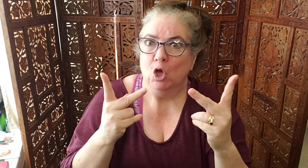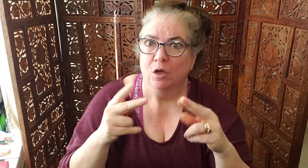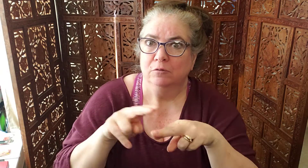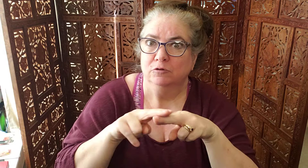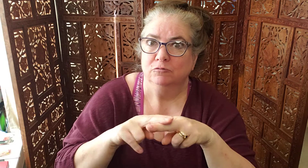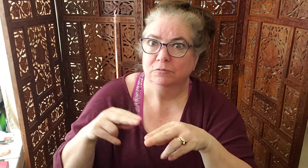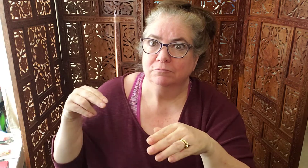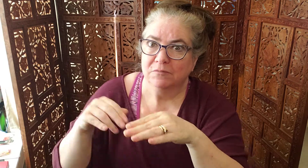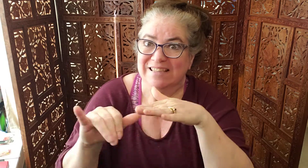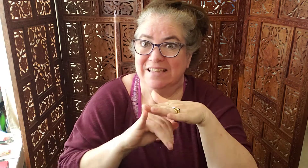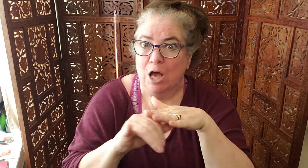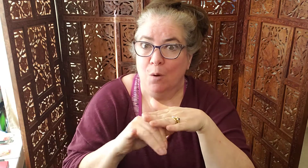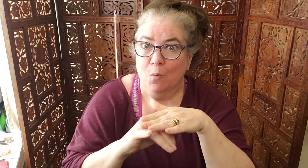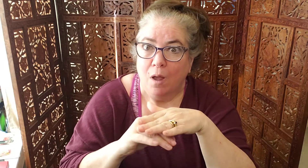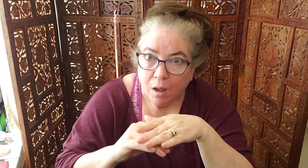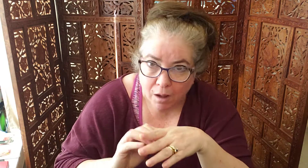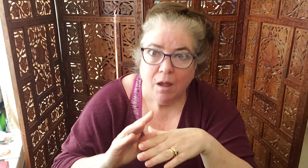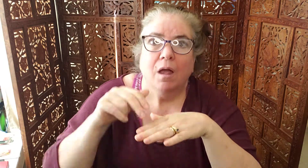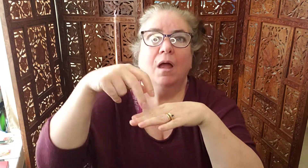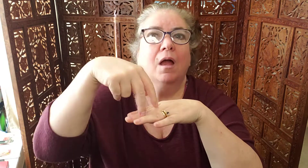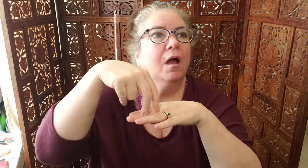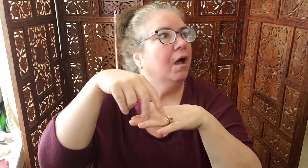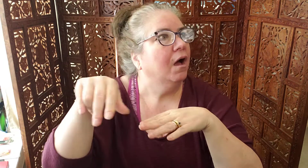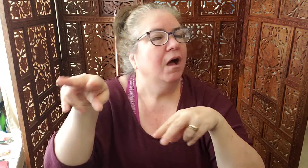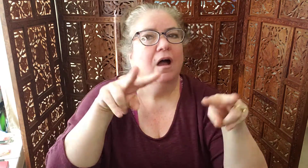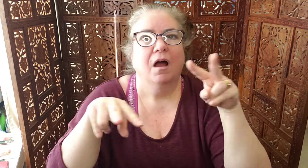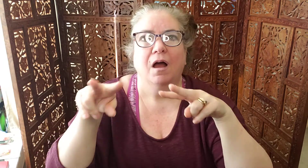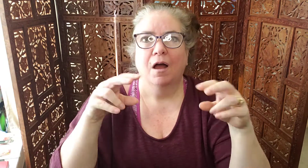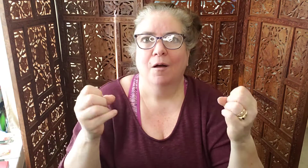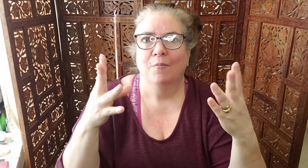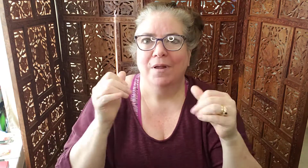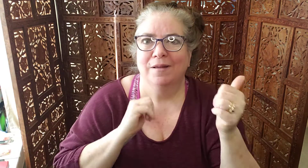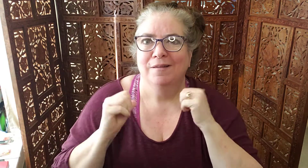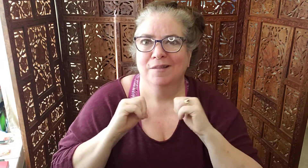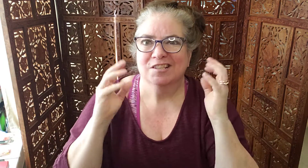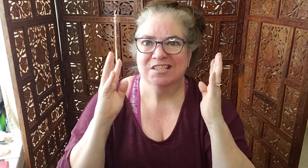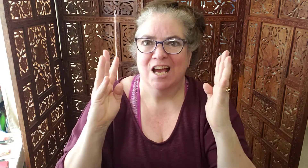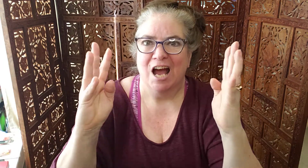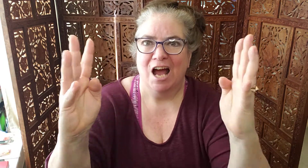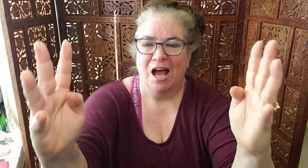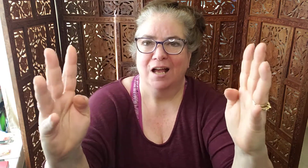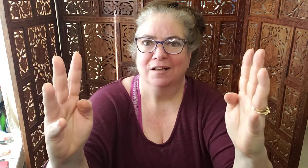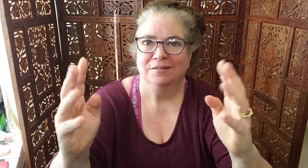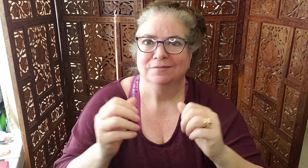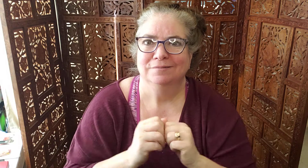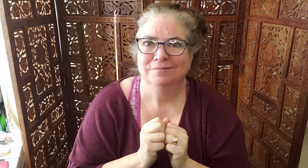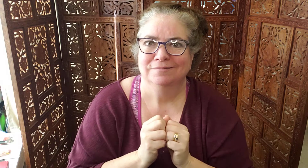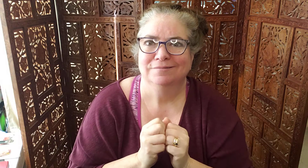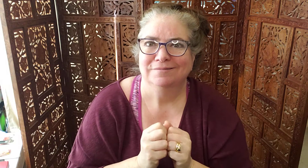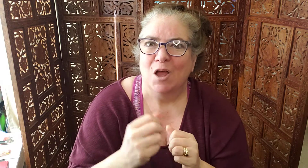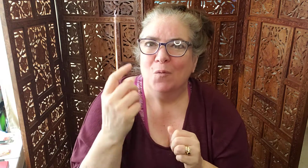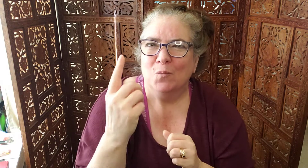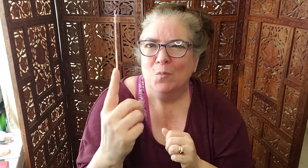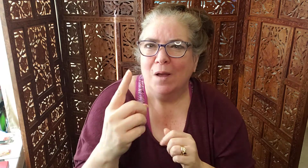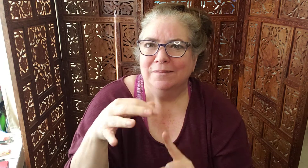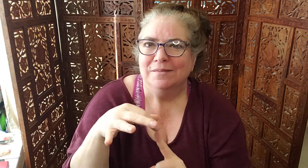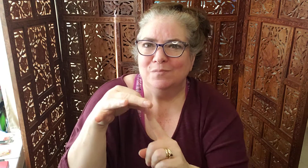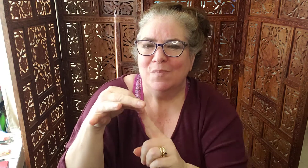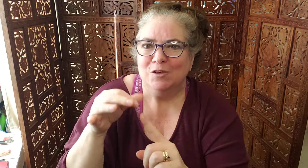enamored of a very particular performer, a wisecracking but patriotic